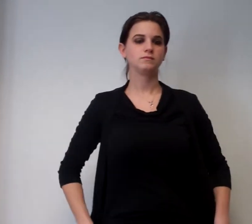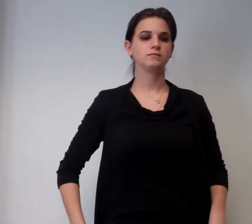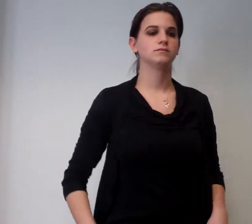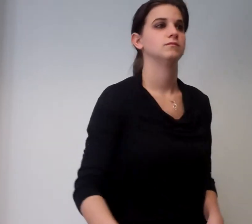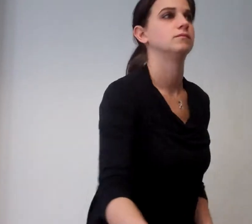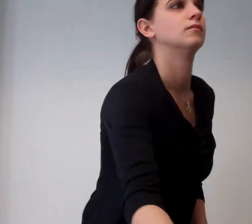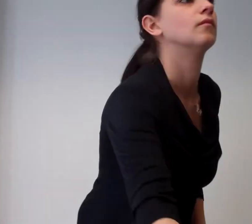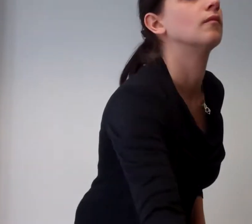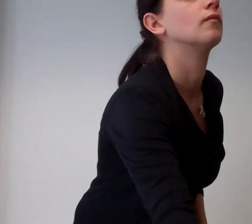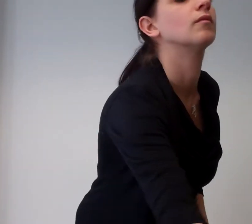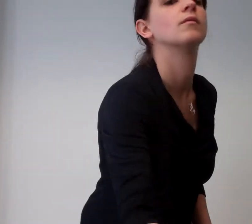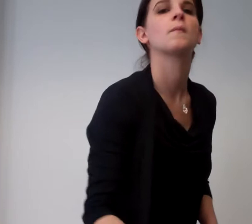not just about ending.